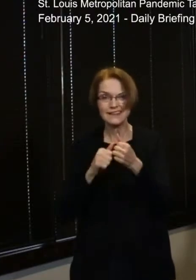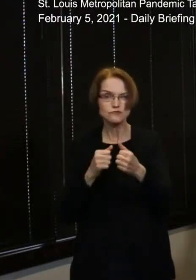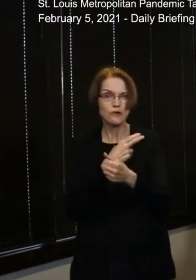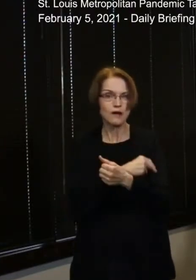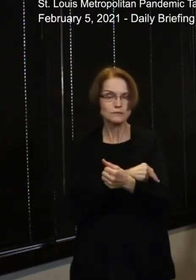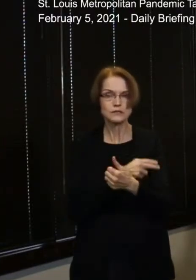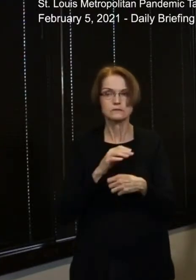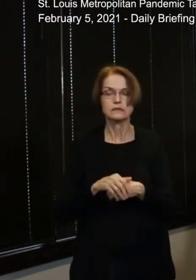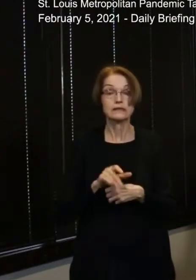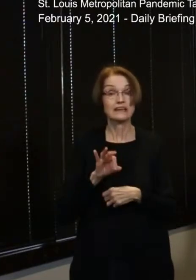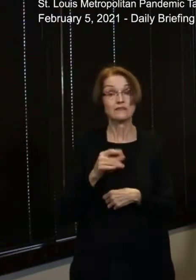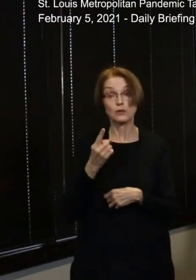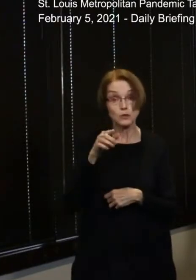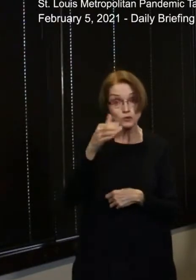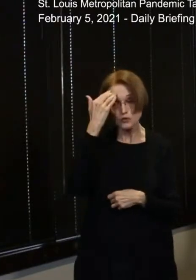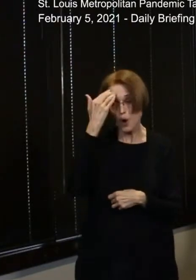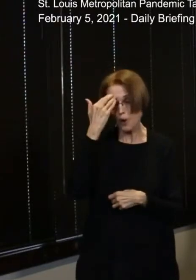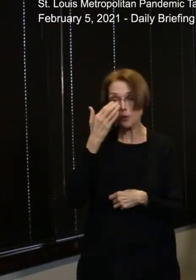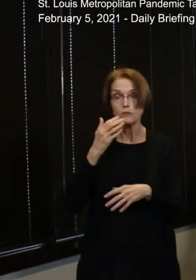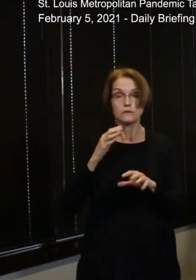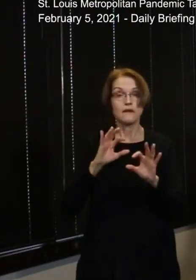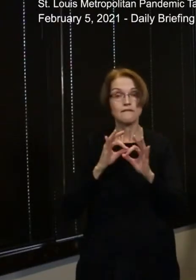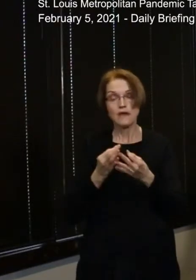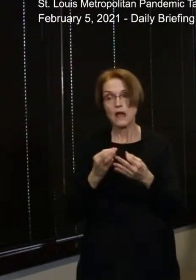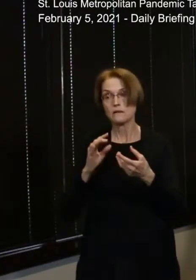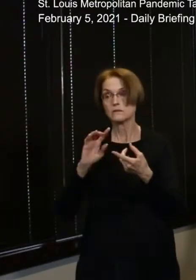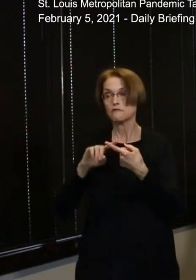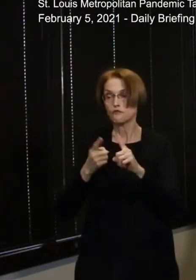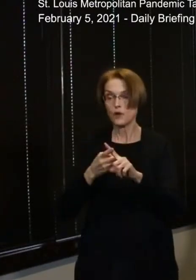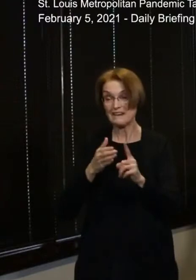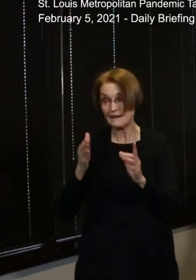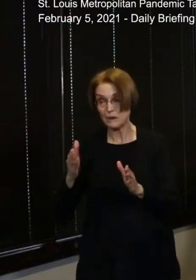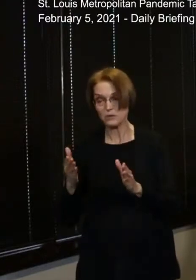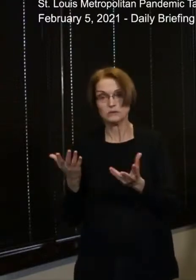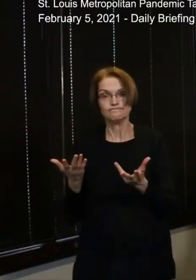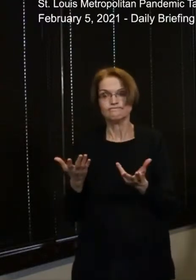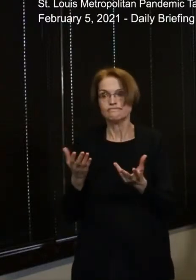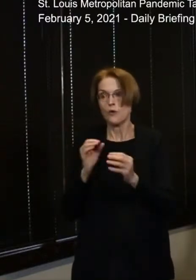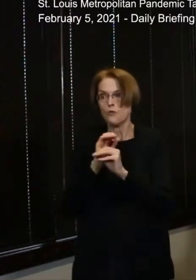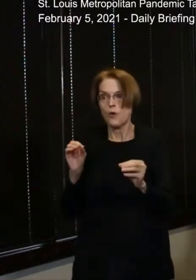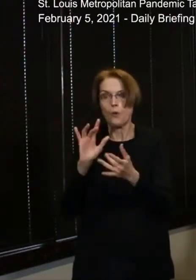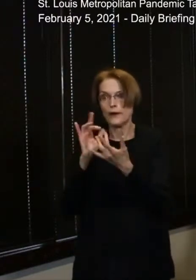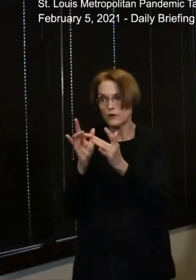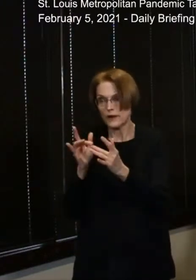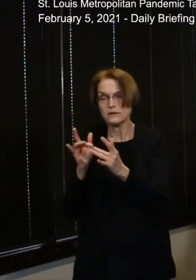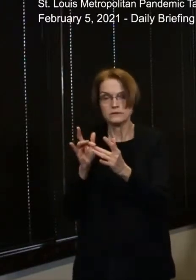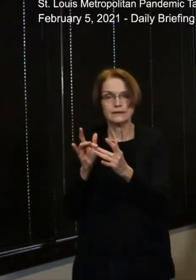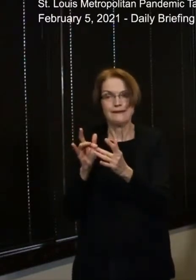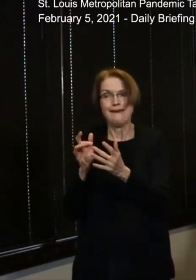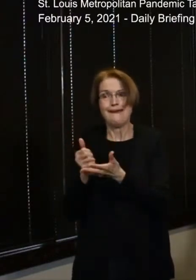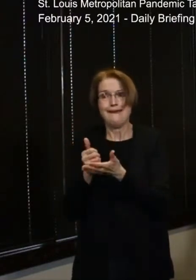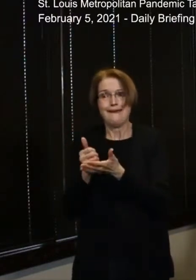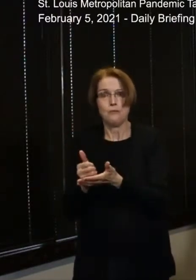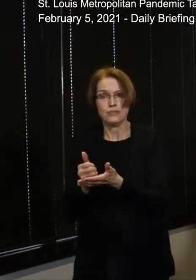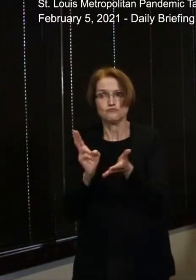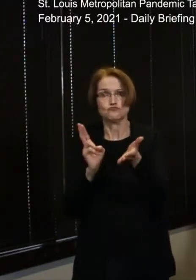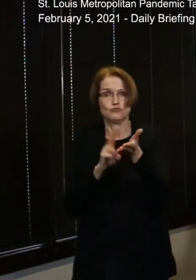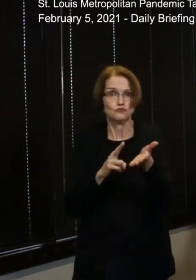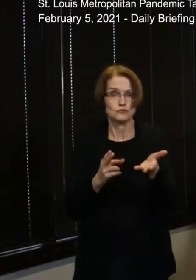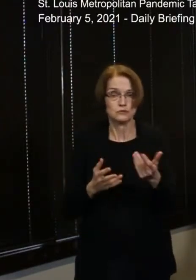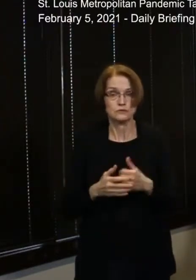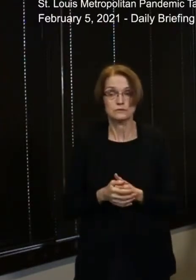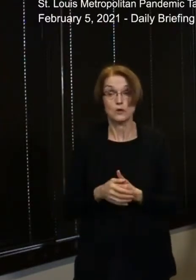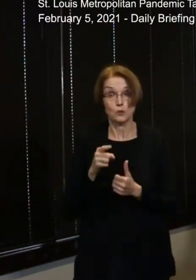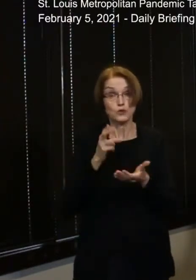someone in your life, a relative, a friend, or neighbor doesn't have access to the internet, please help them get registered. Now, once you